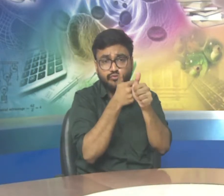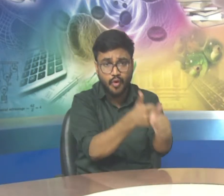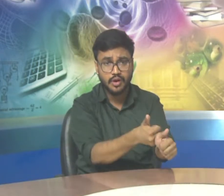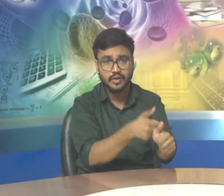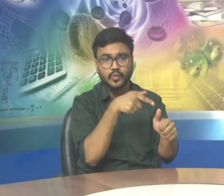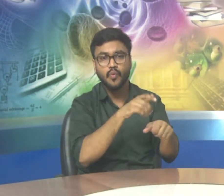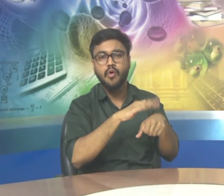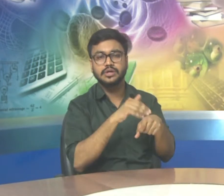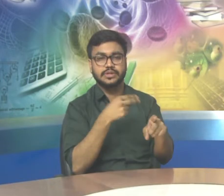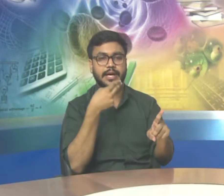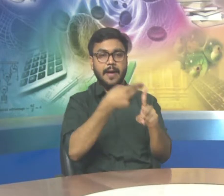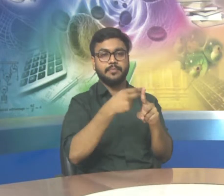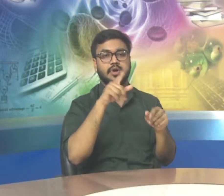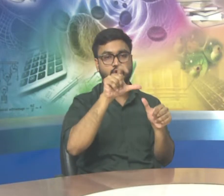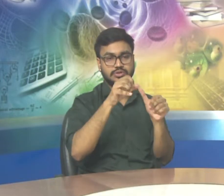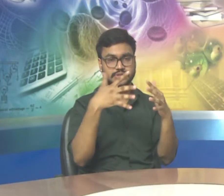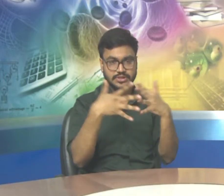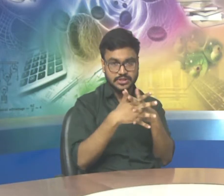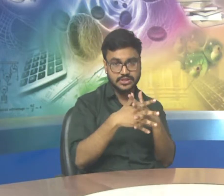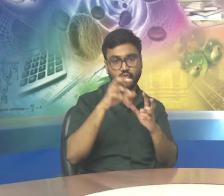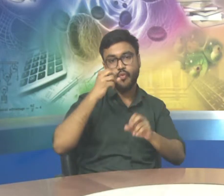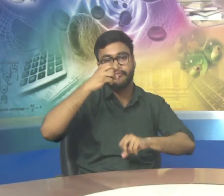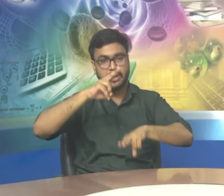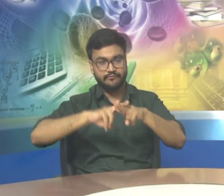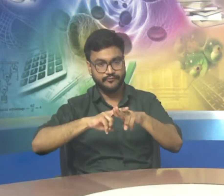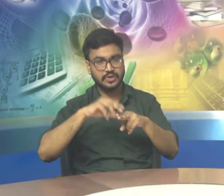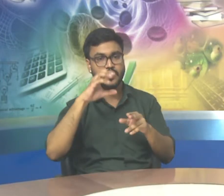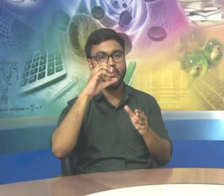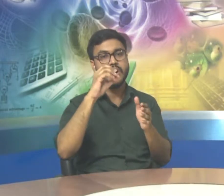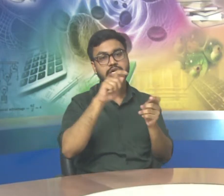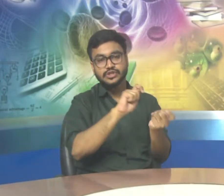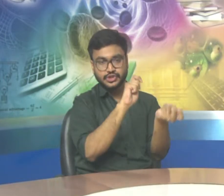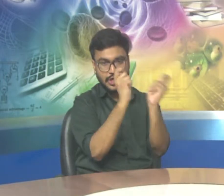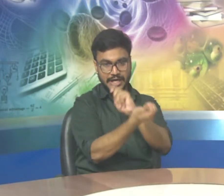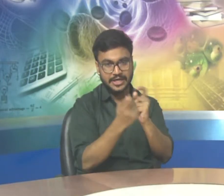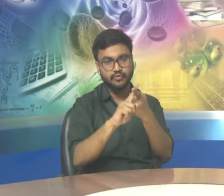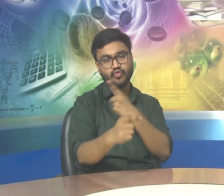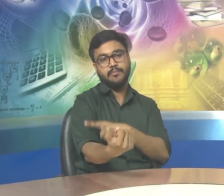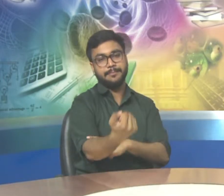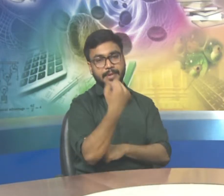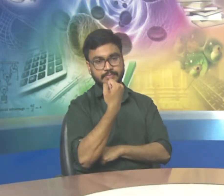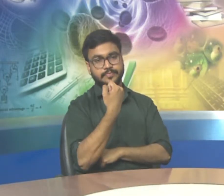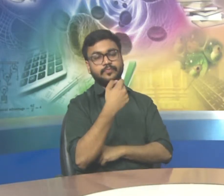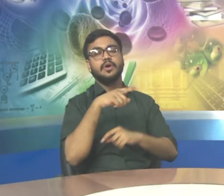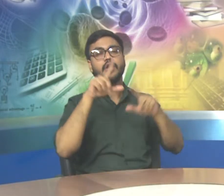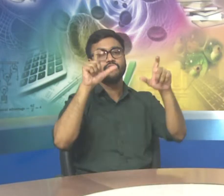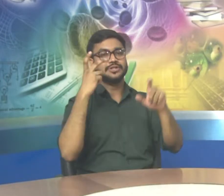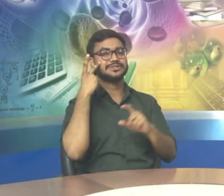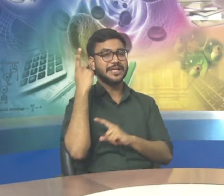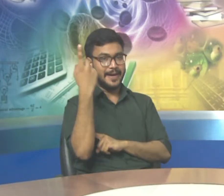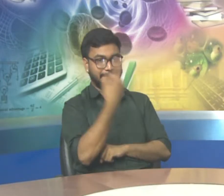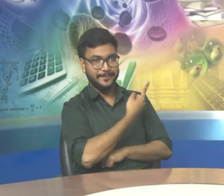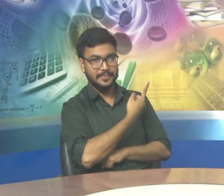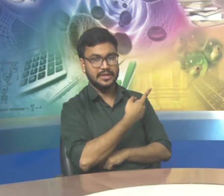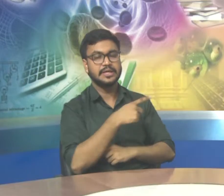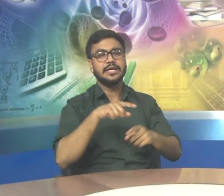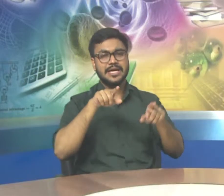These changes follow an important rule called the law of conservation of